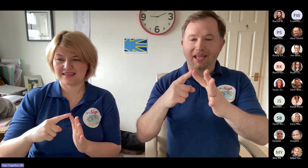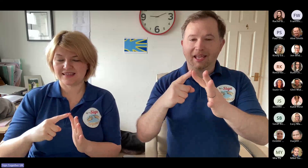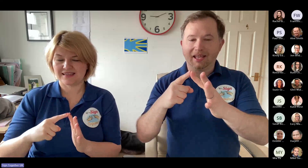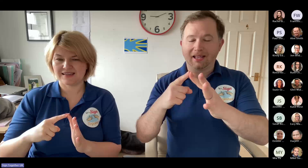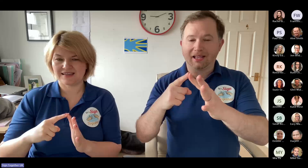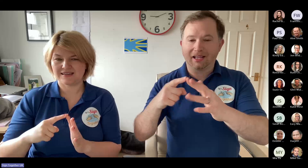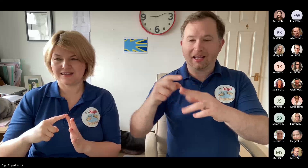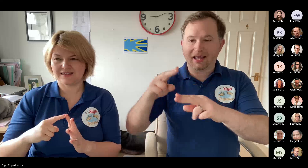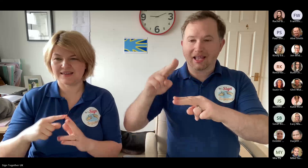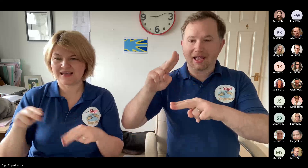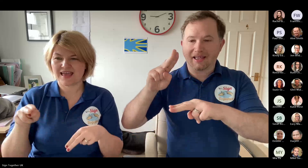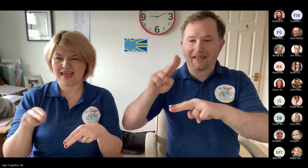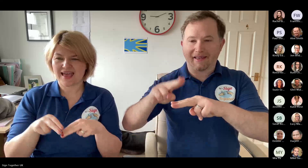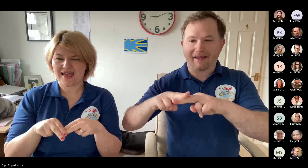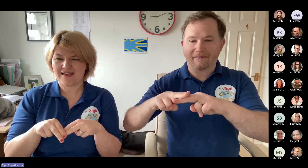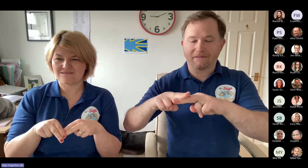E. F.